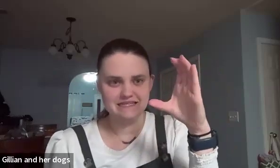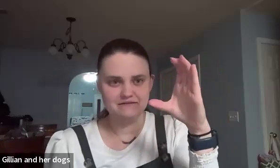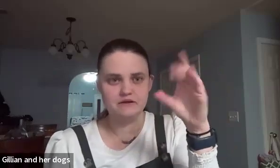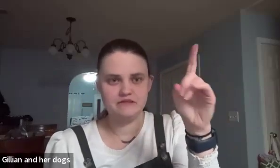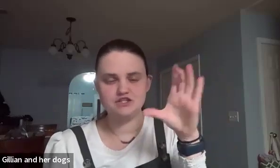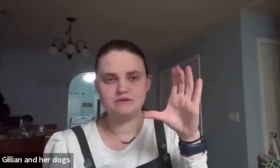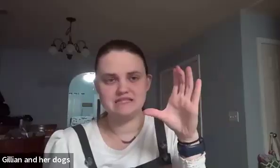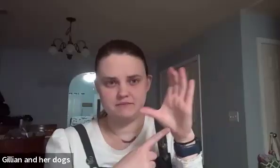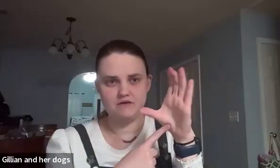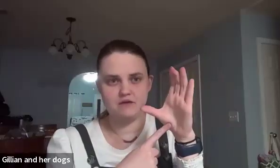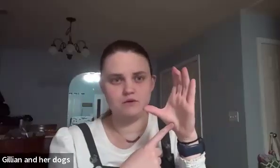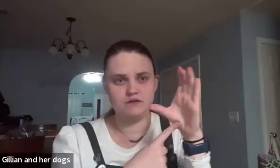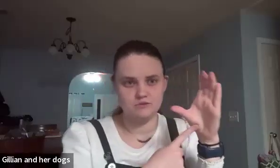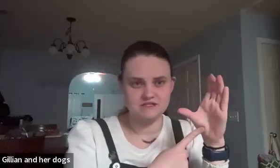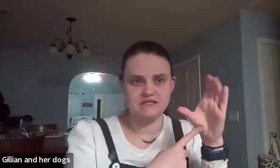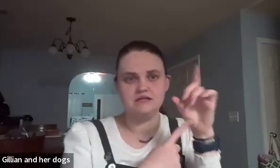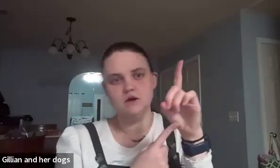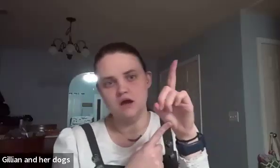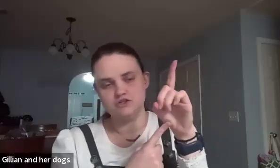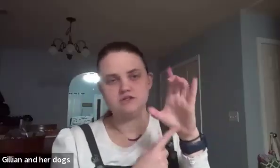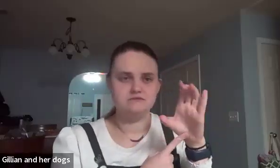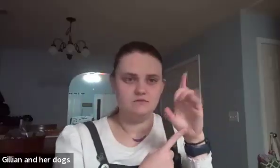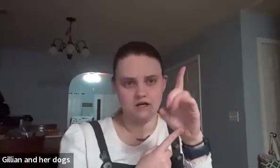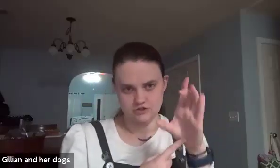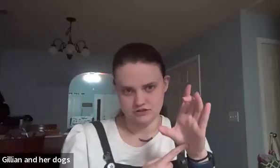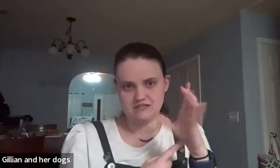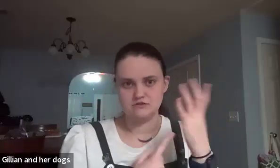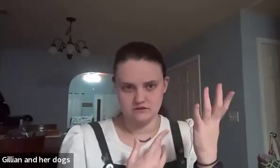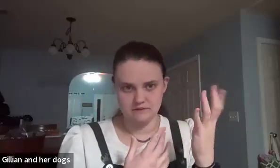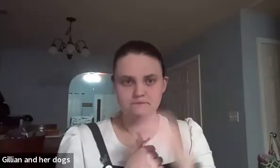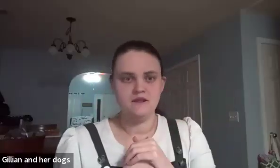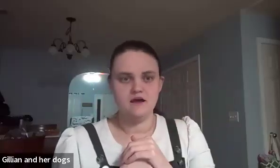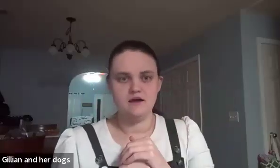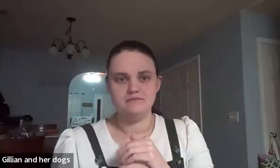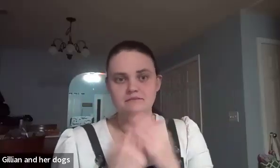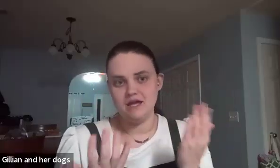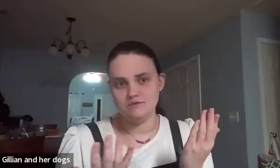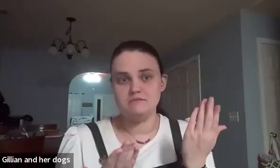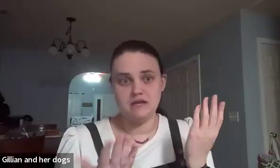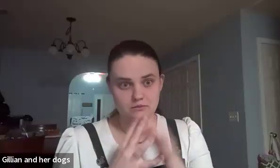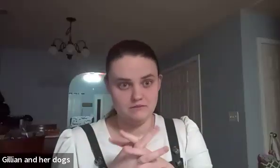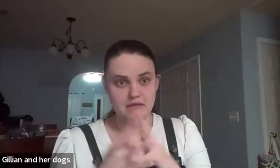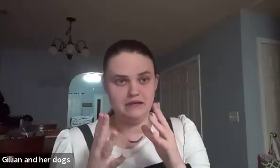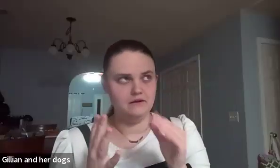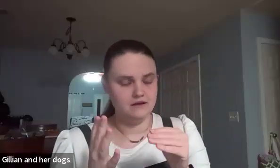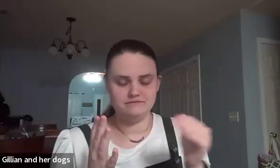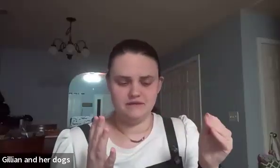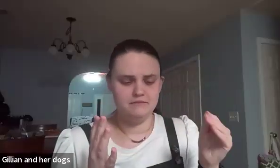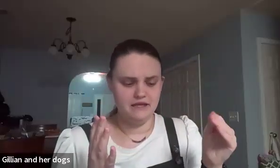C. I just always think about that Roman numeral C, 100, 100, that sort of thing. May help some, may help, may not. Not may